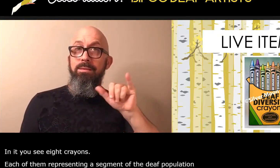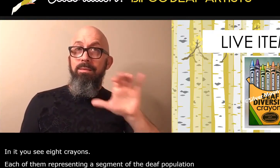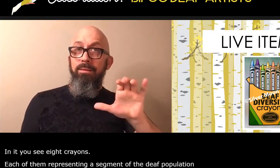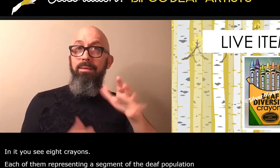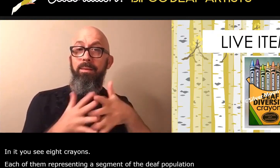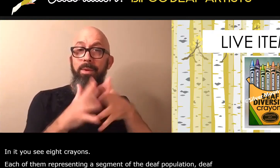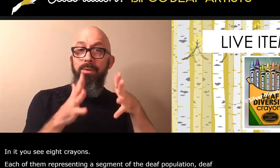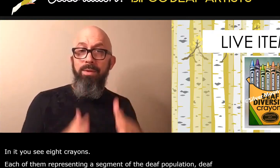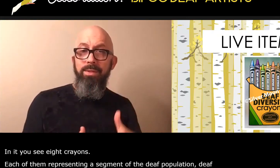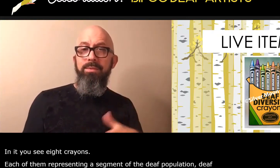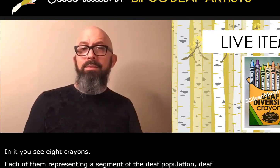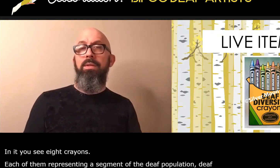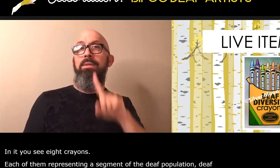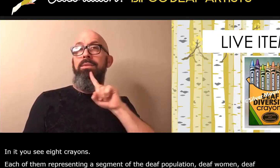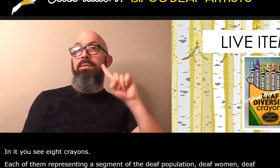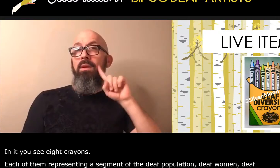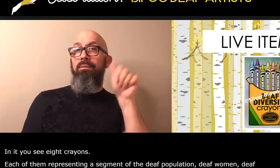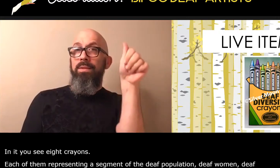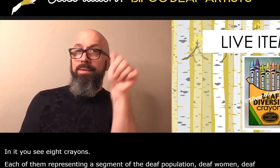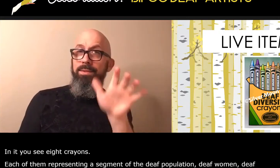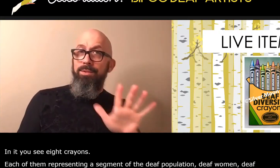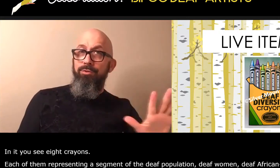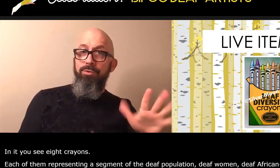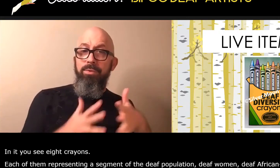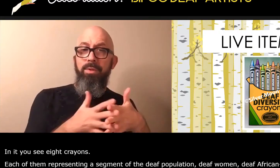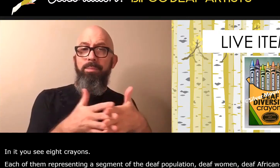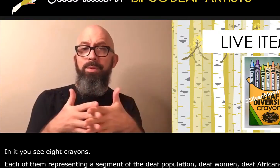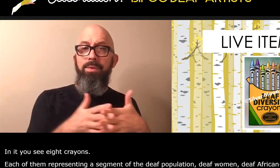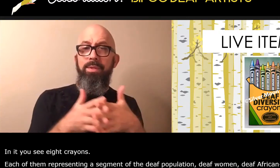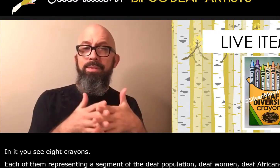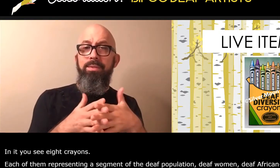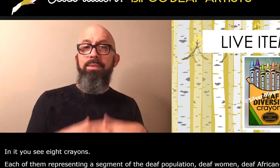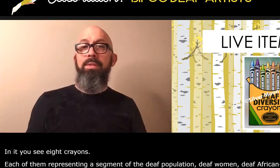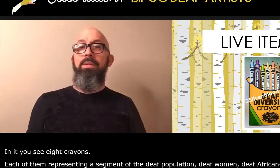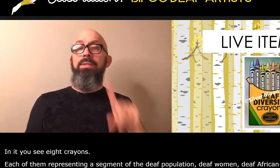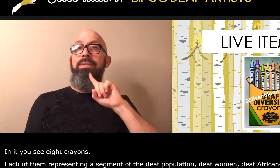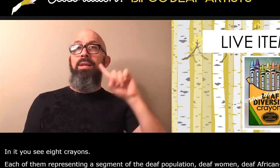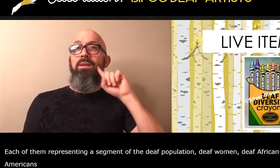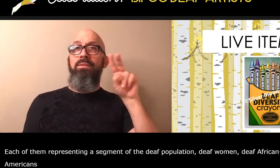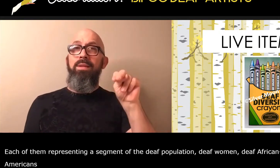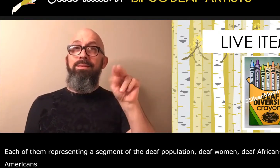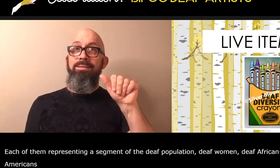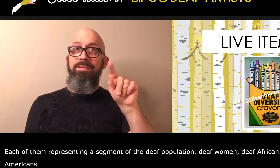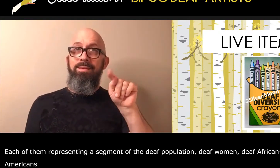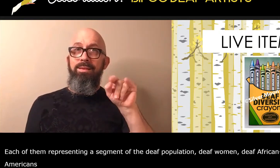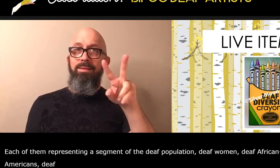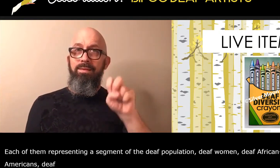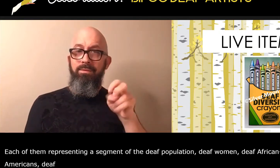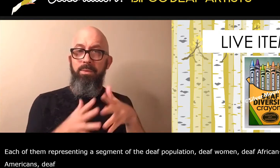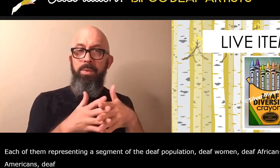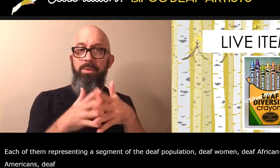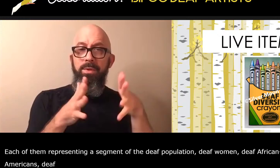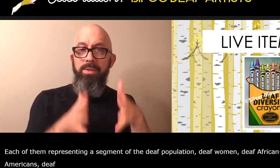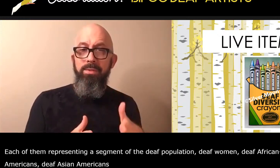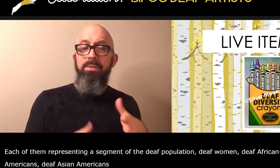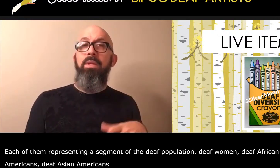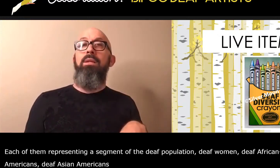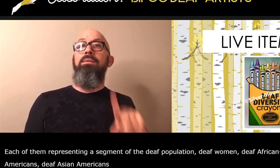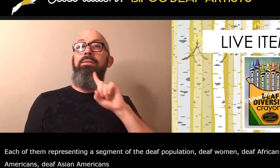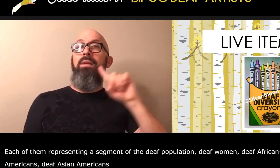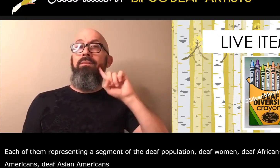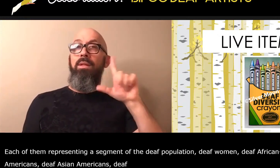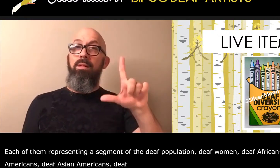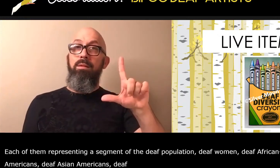African Americans, deaf Hispanic Americans, deaf Asian Americans, deaf